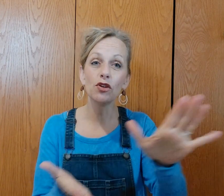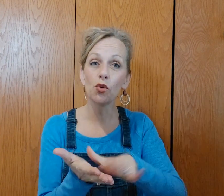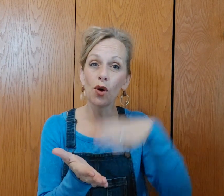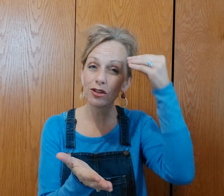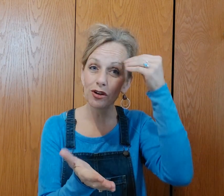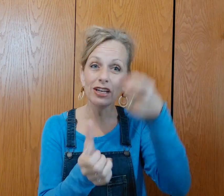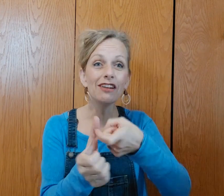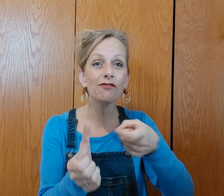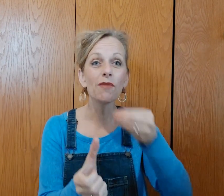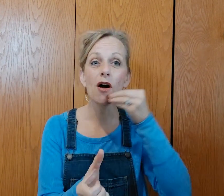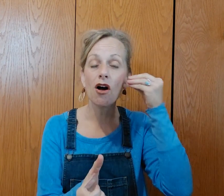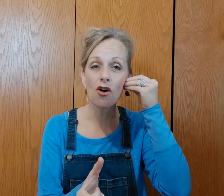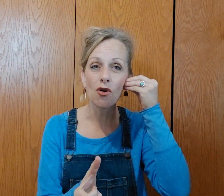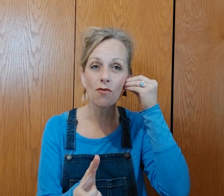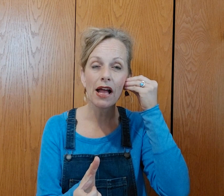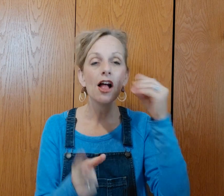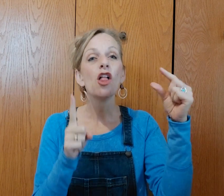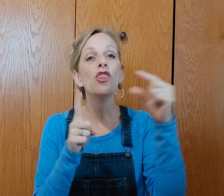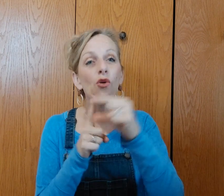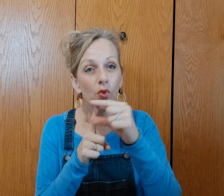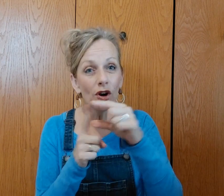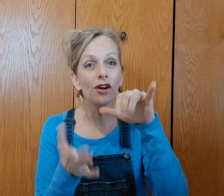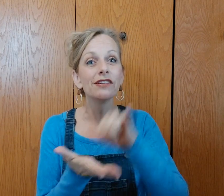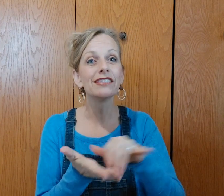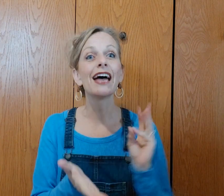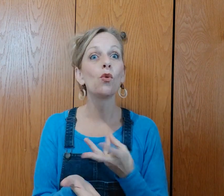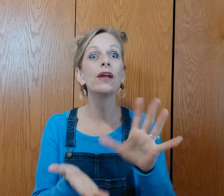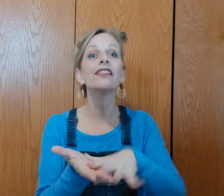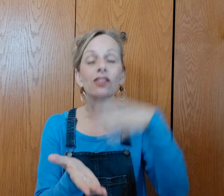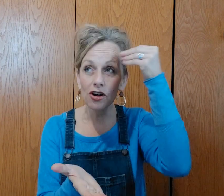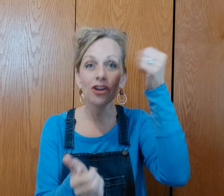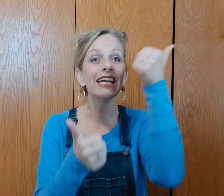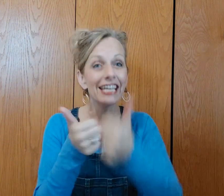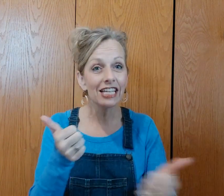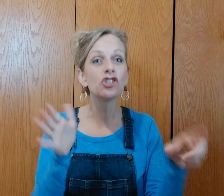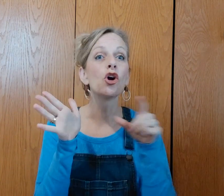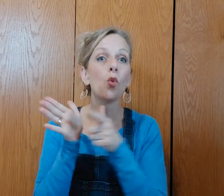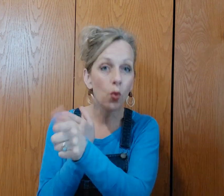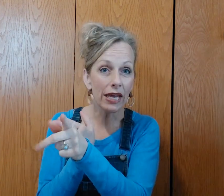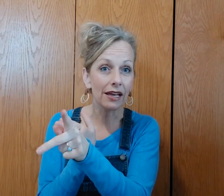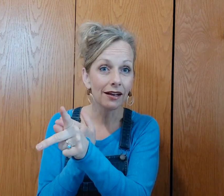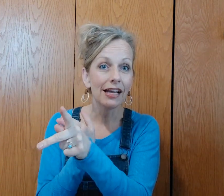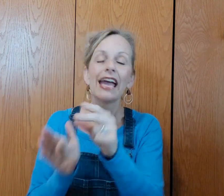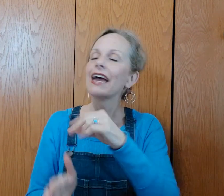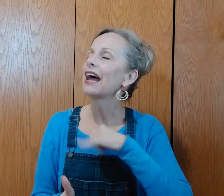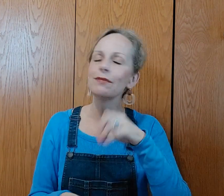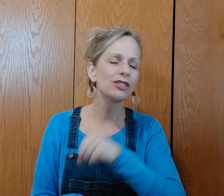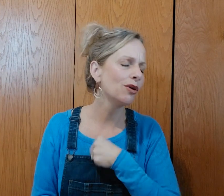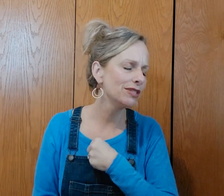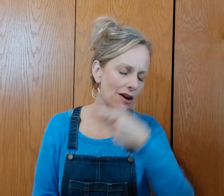who are learning from home the words that we learn each week. And I'm so sorry